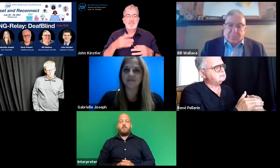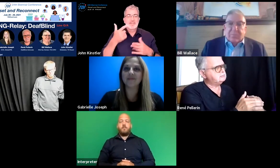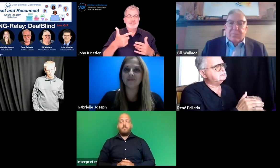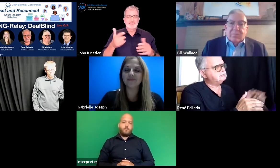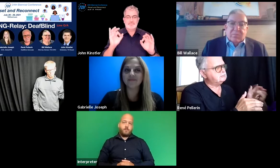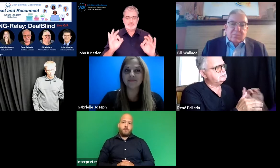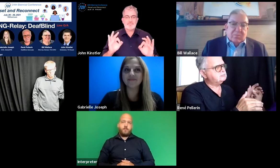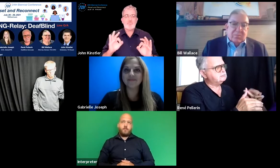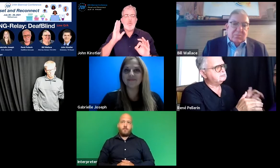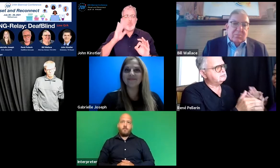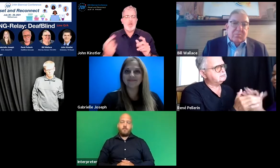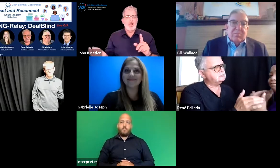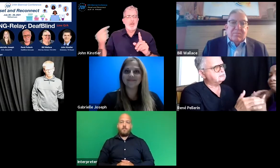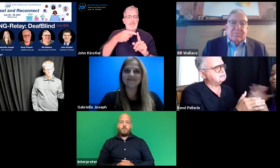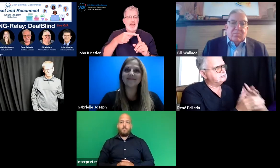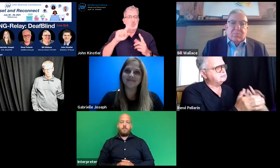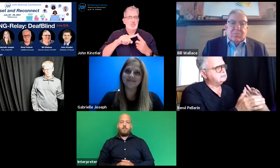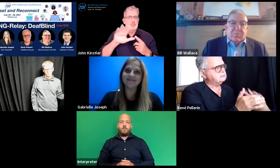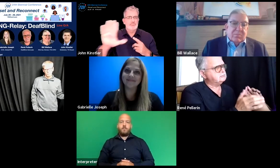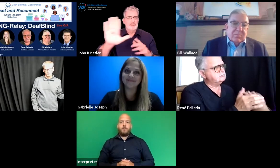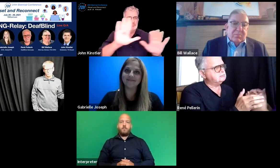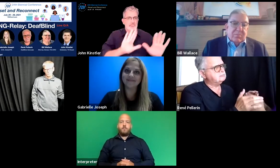Great, thank you so much for that explanation.